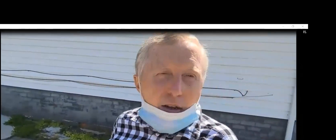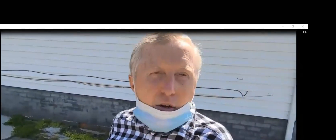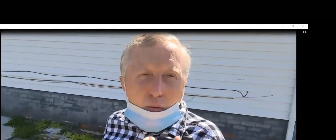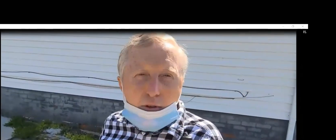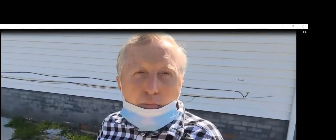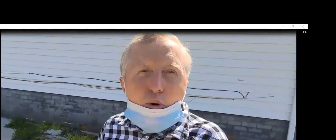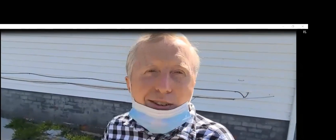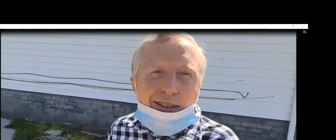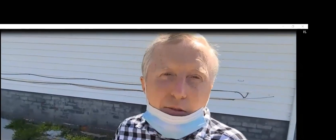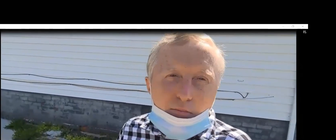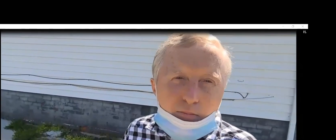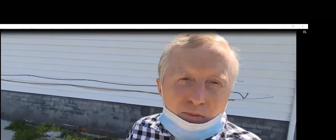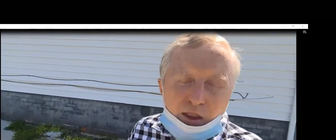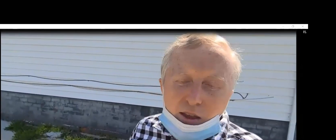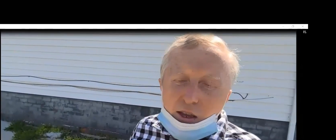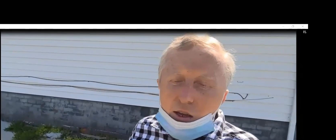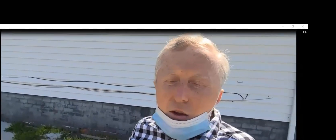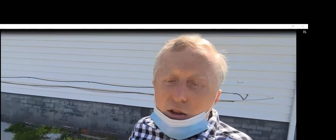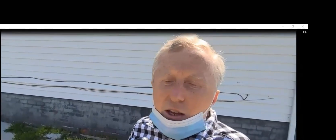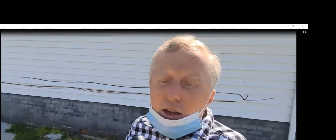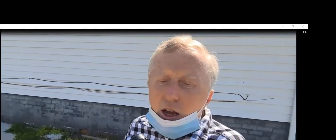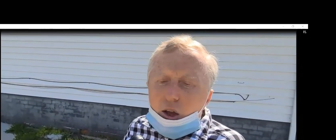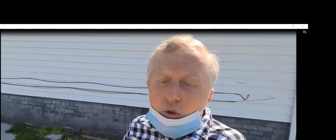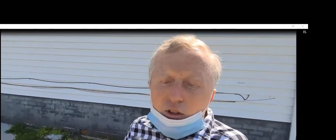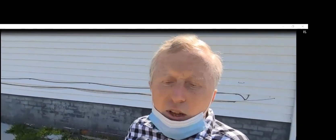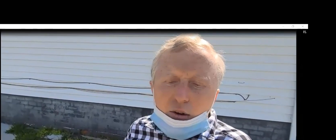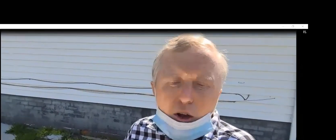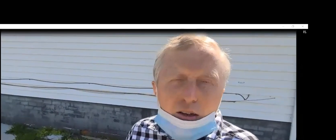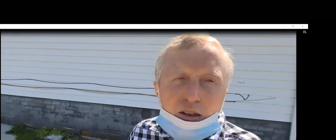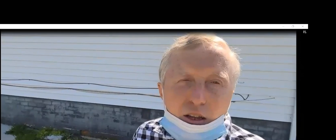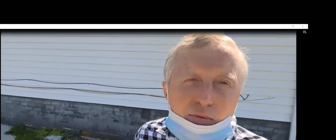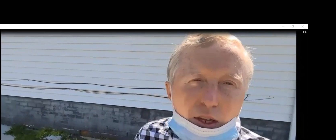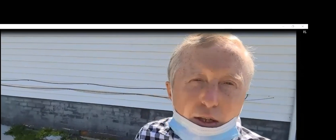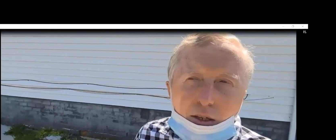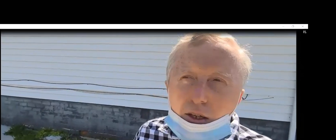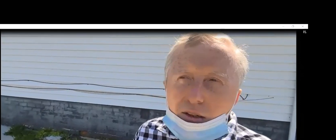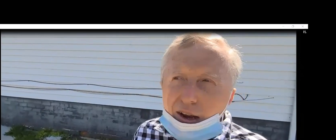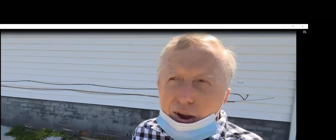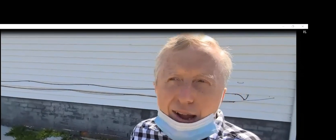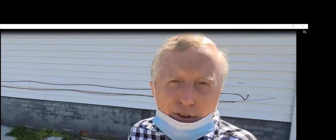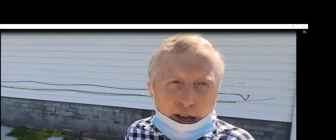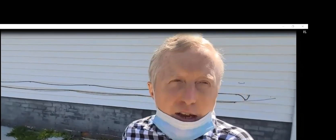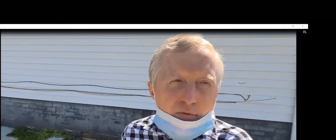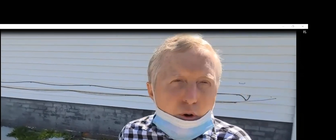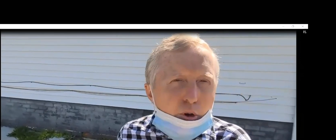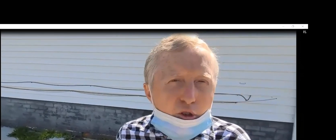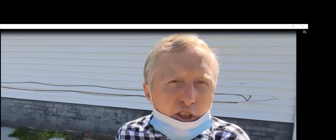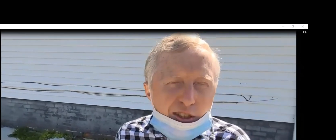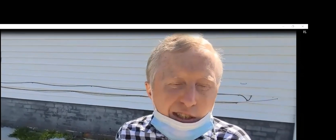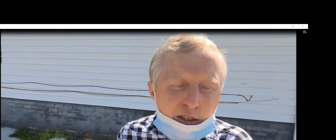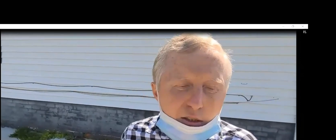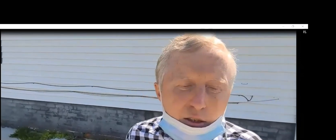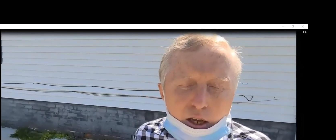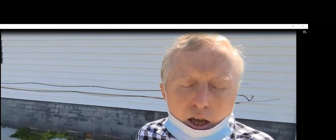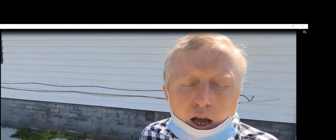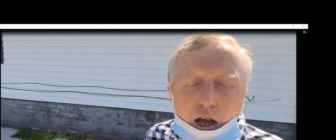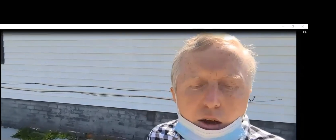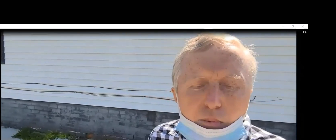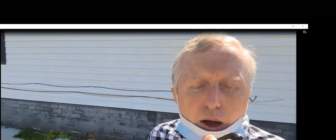my in-home support team. You see the others that are on TV that are advertised for